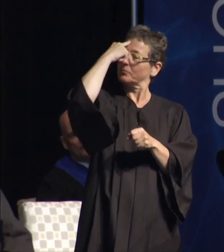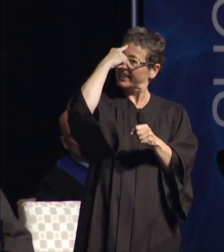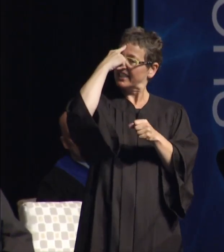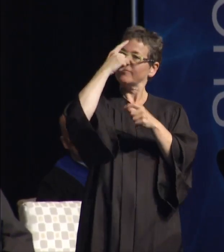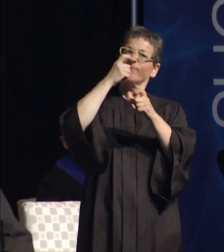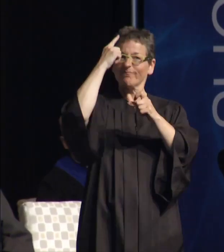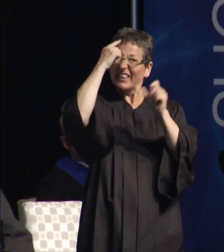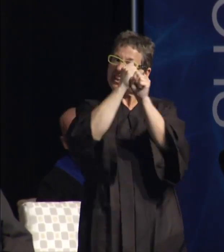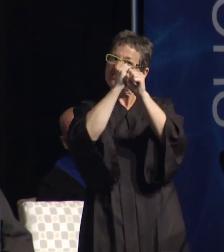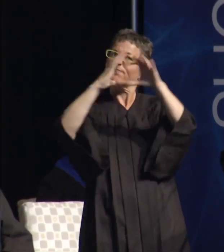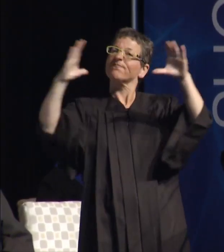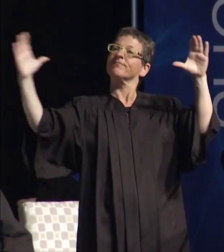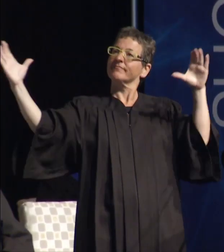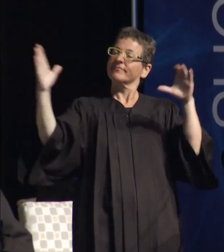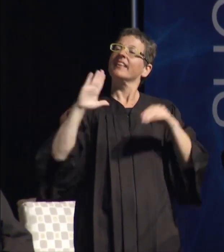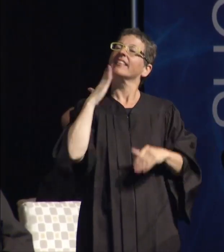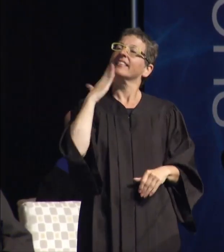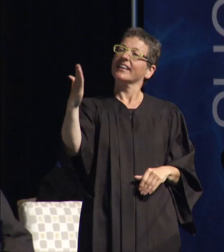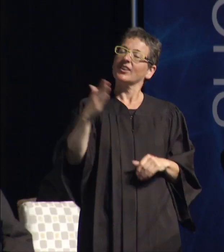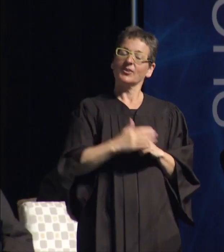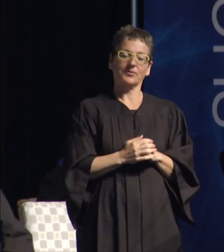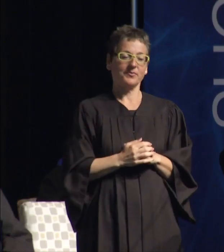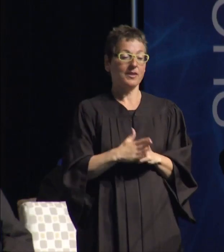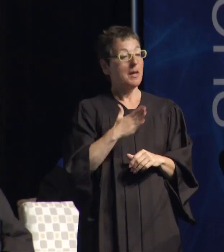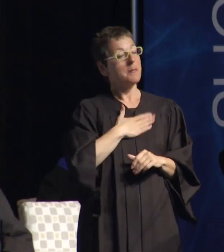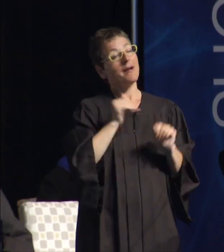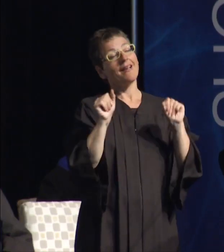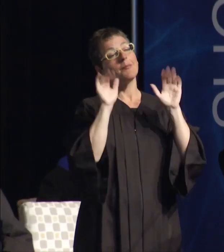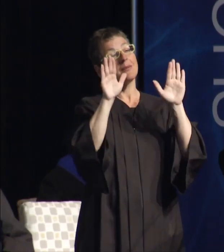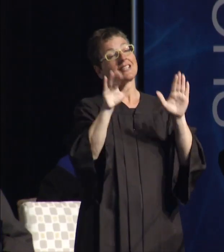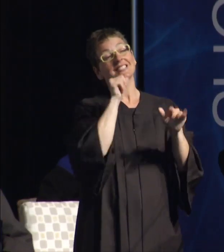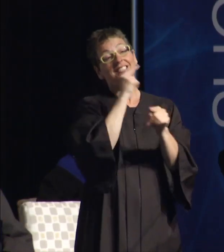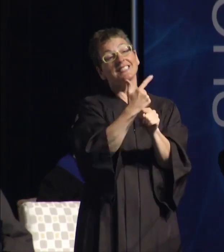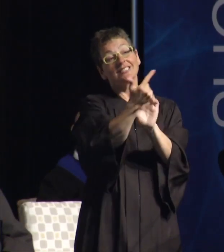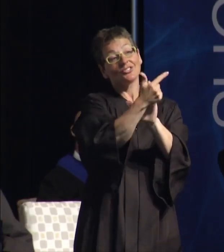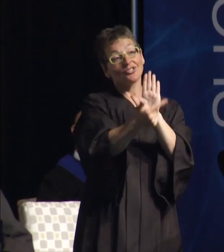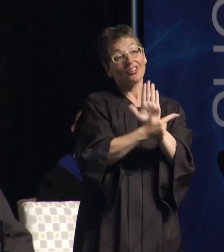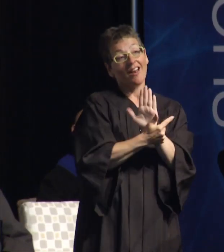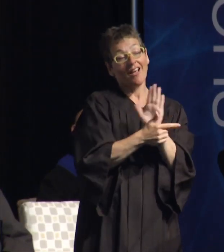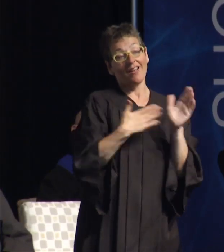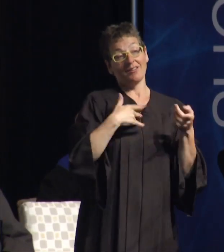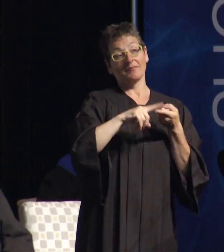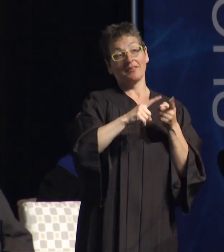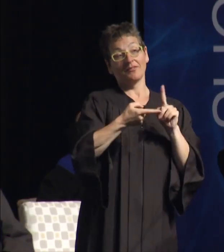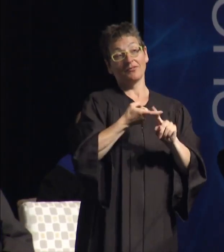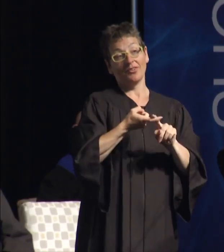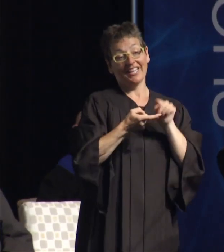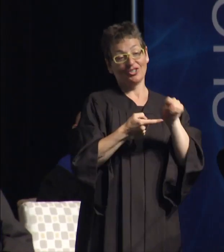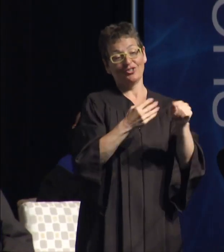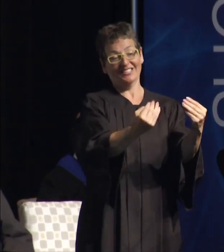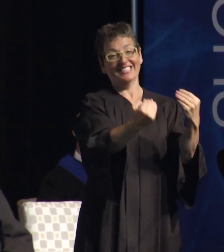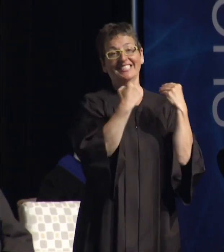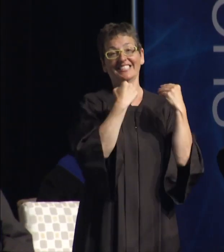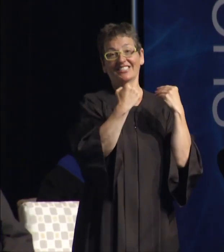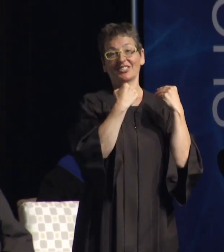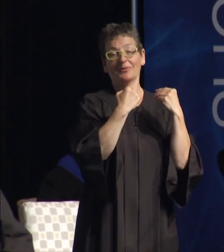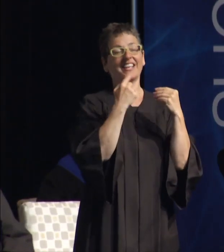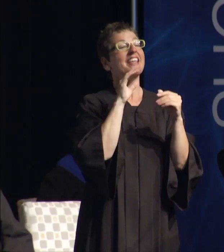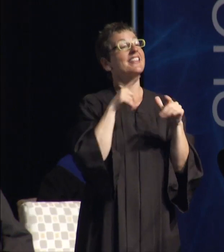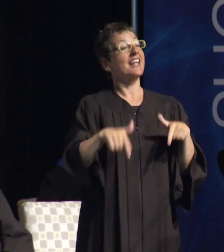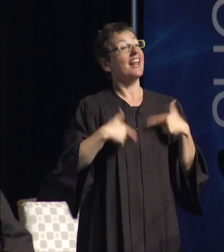grateful. To my amazing sister-in-law and friend, who taught me that indeed life is always an